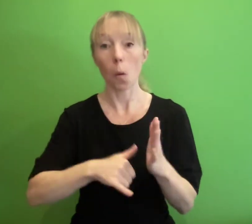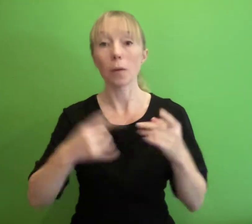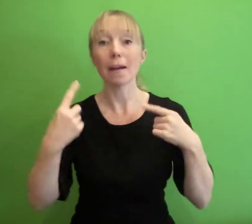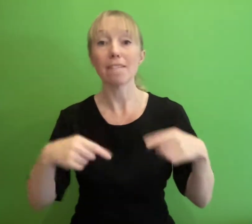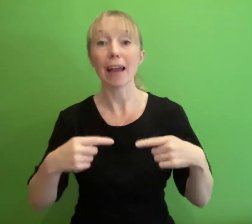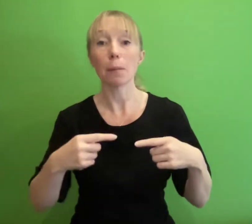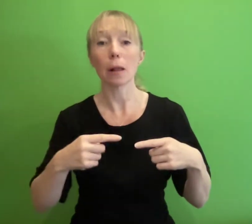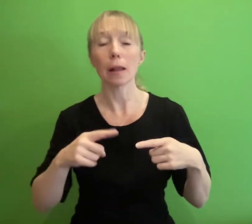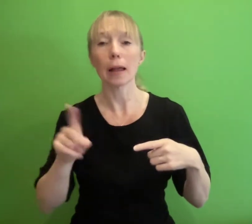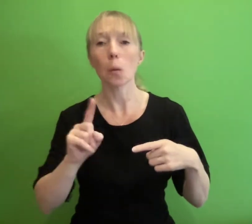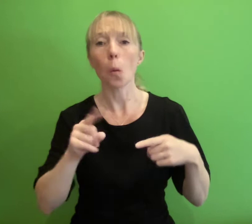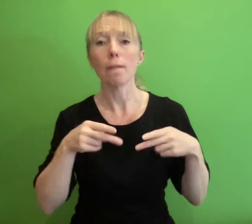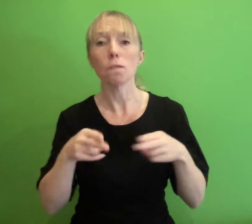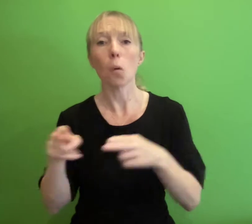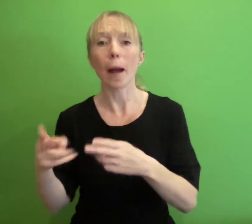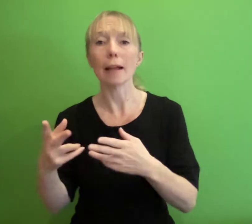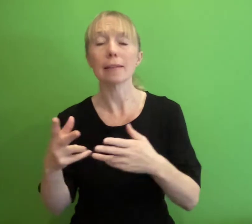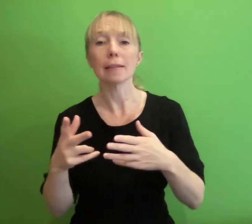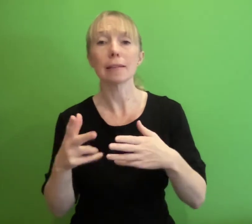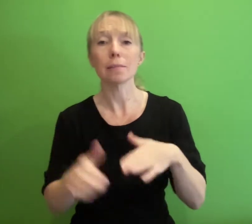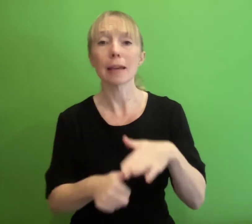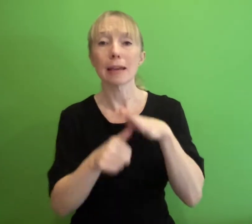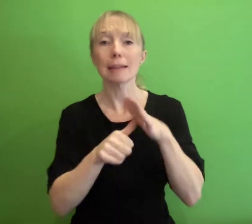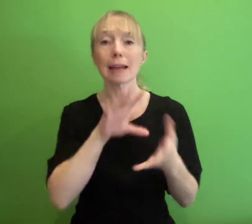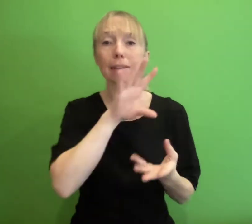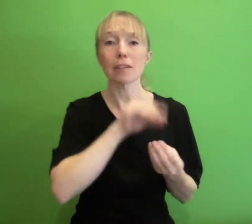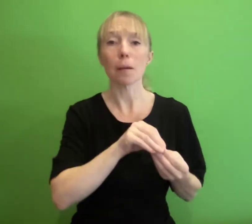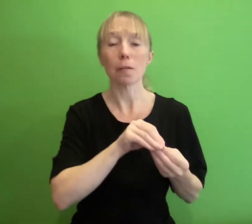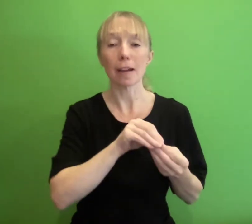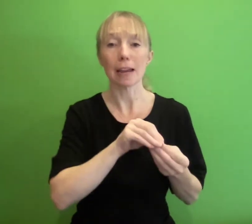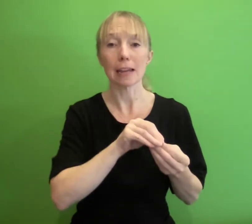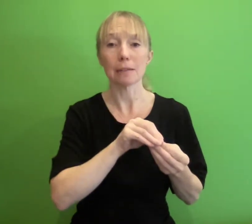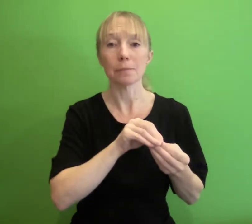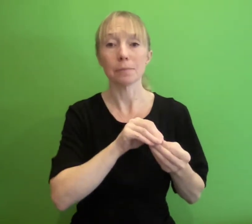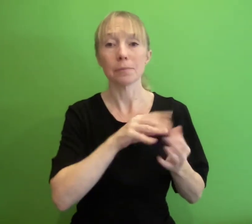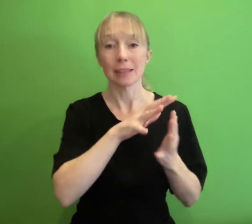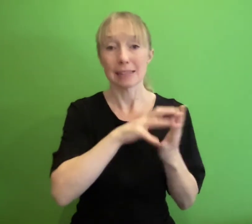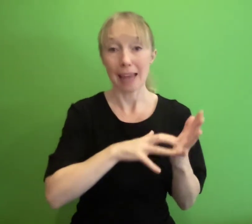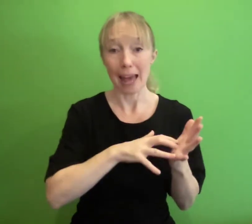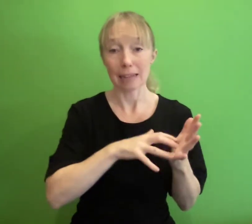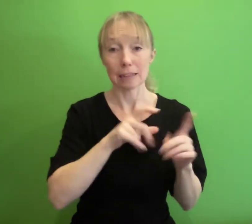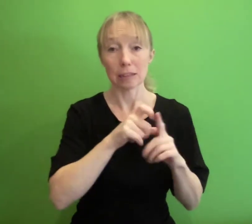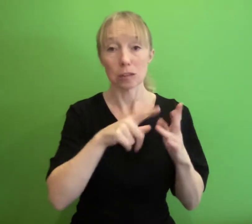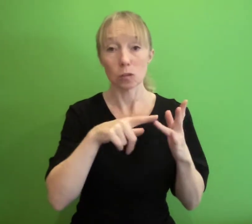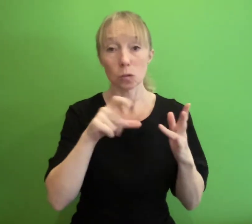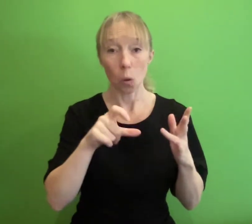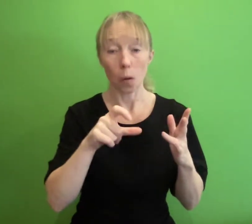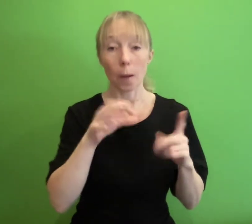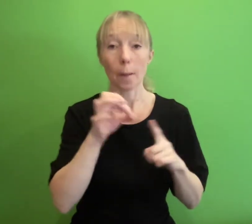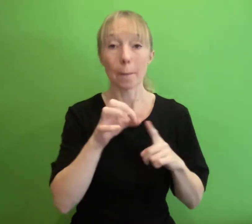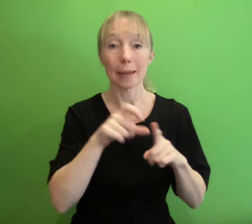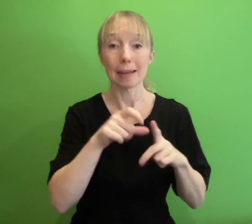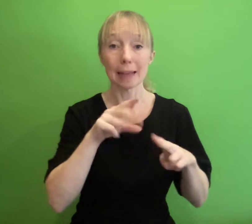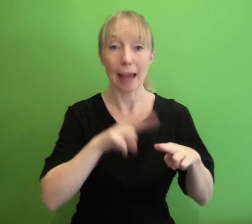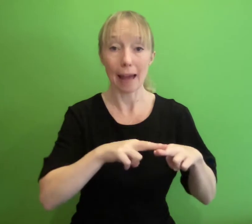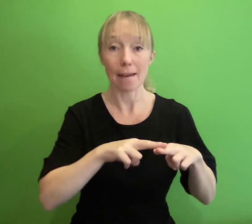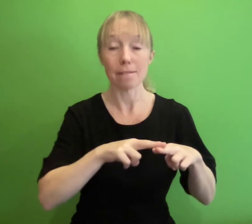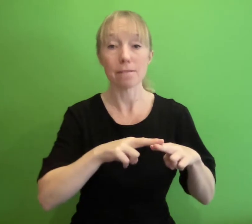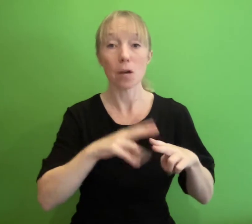formats: executive summary, text, doc and PDF, audio, BSL